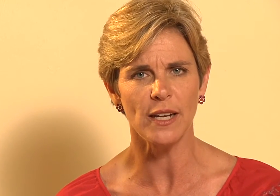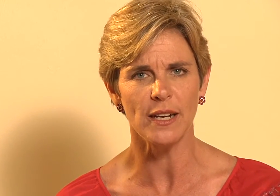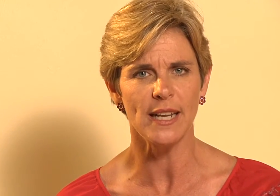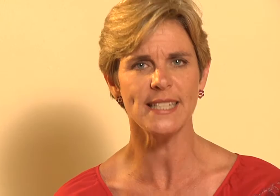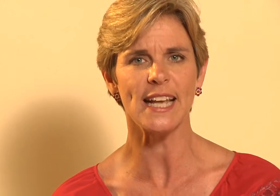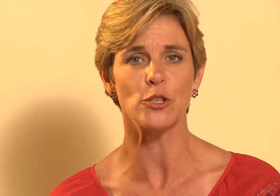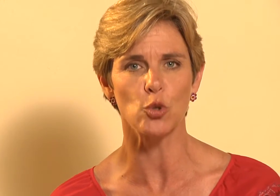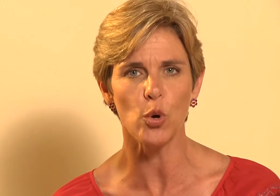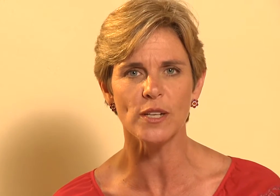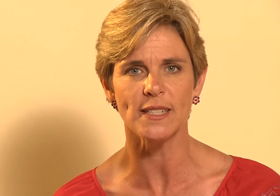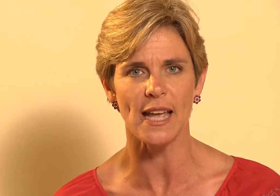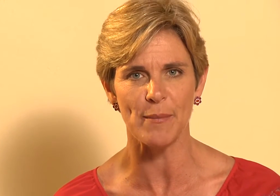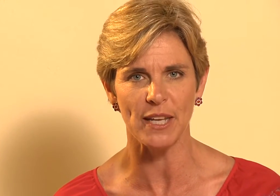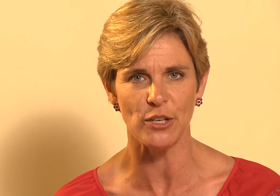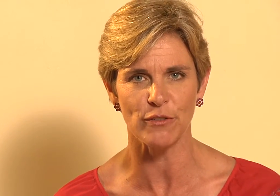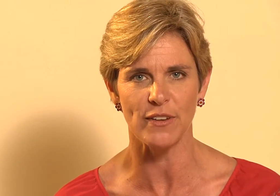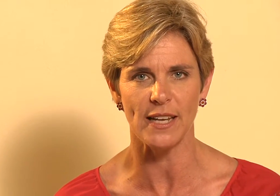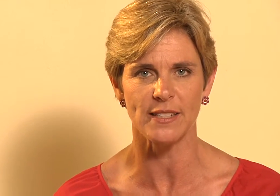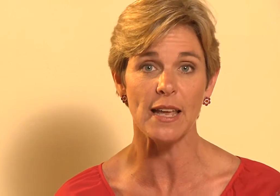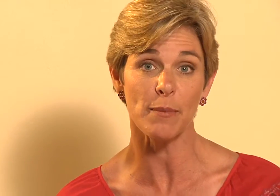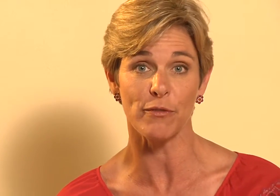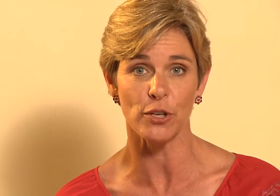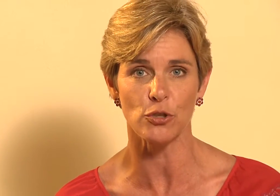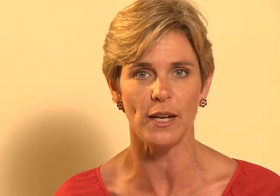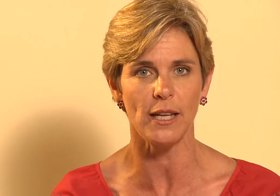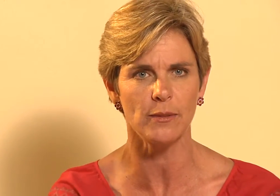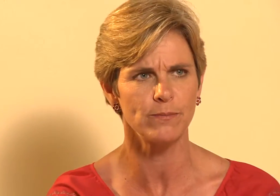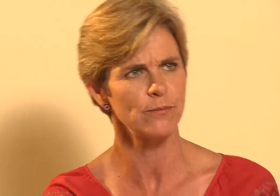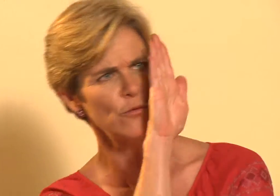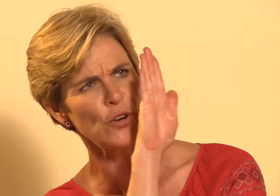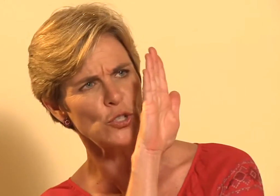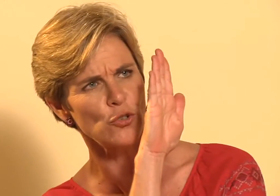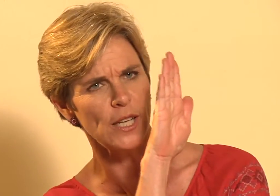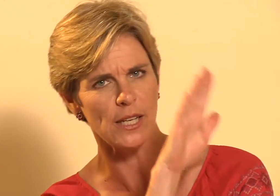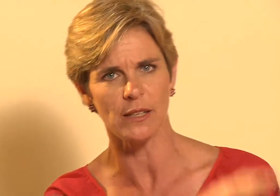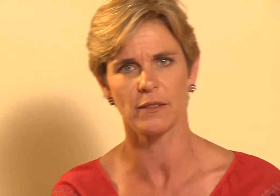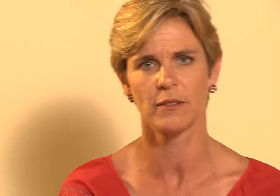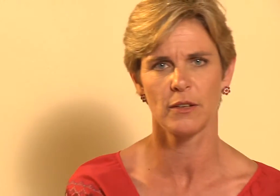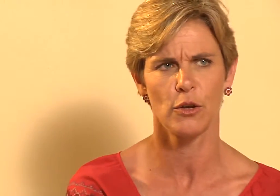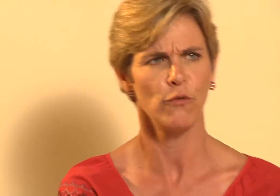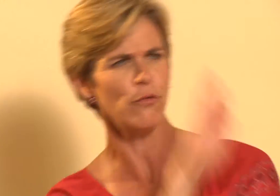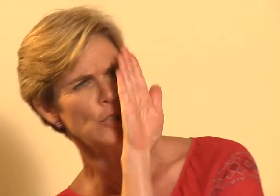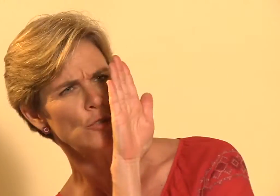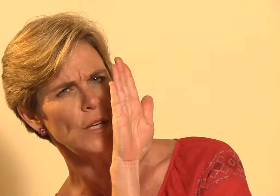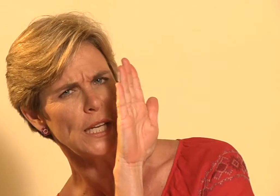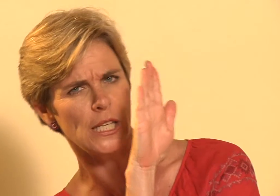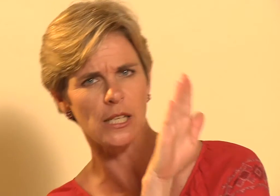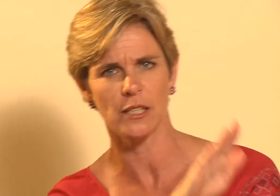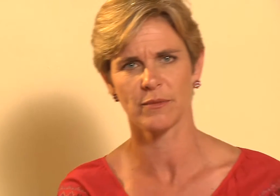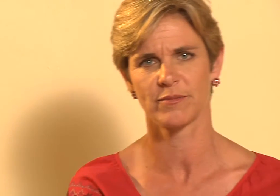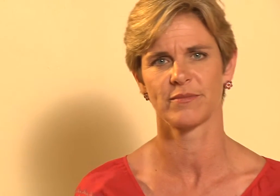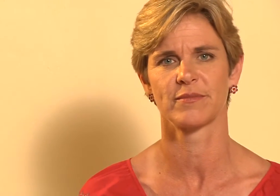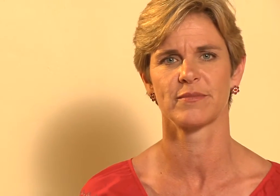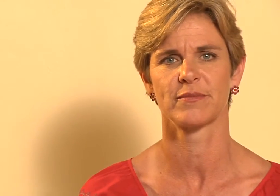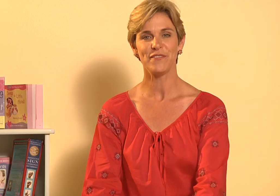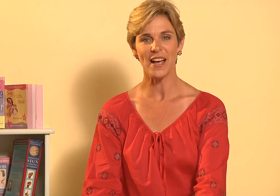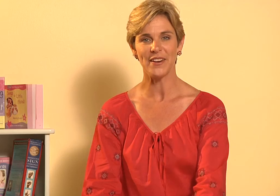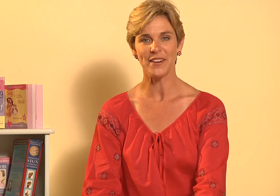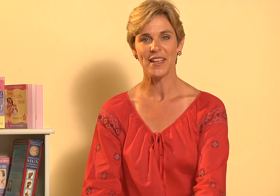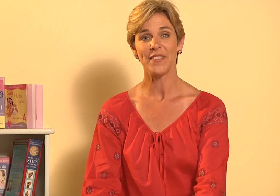Frustrated, it's like a door slamming in your face. That'd be frustrating. Frustrated, frustrated. Fun. The